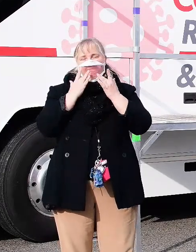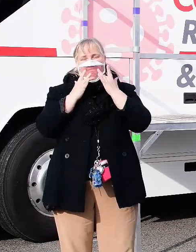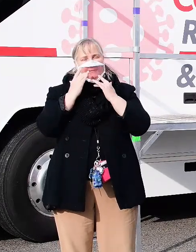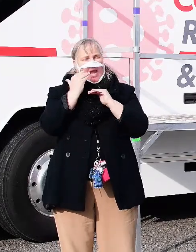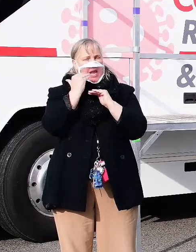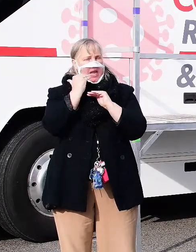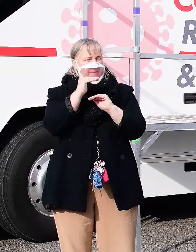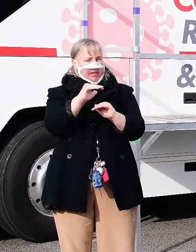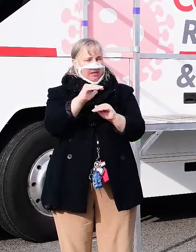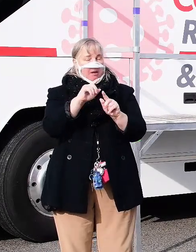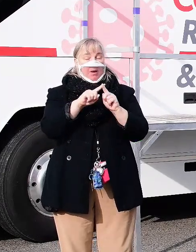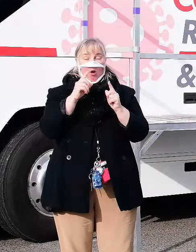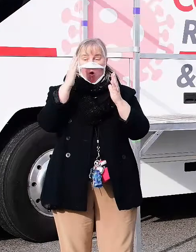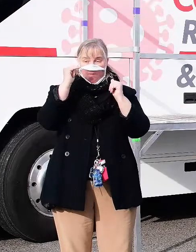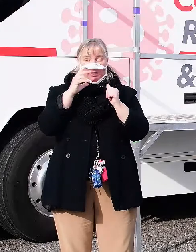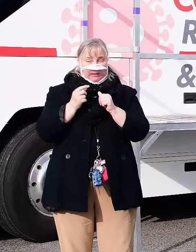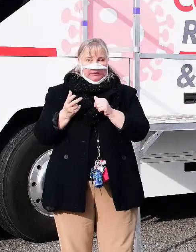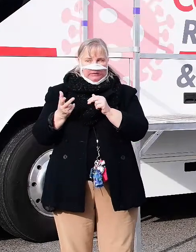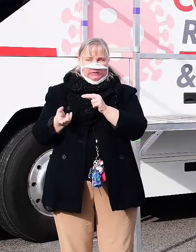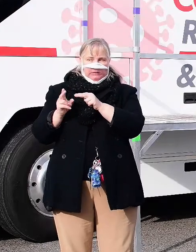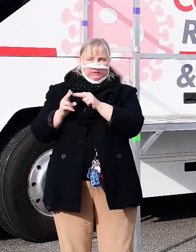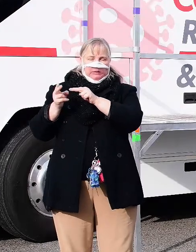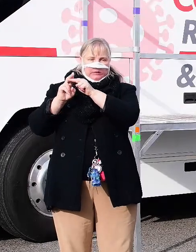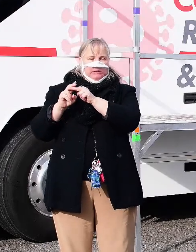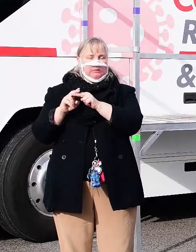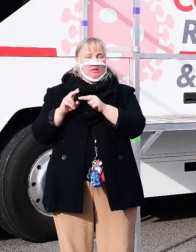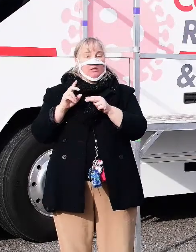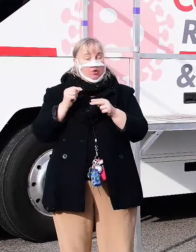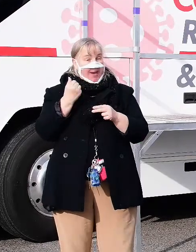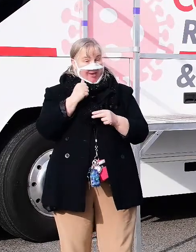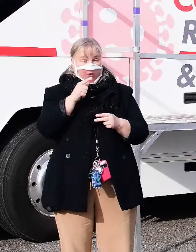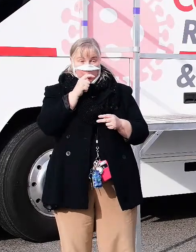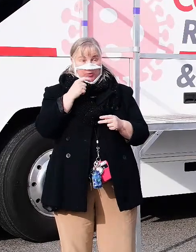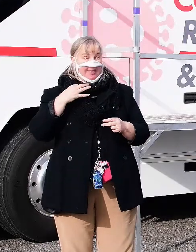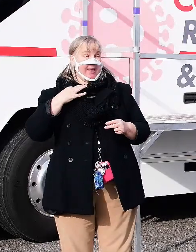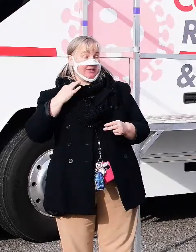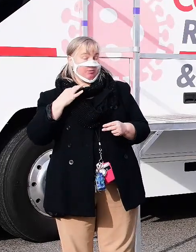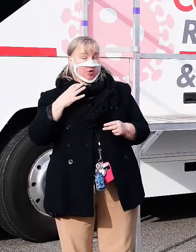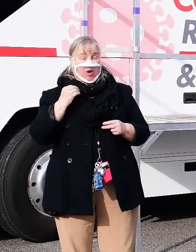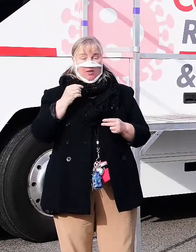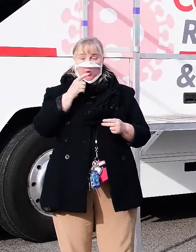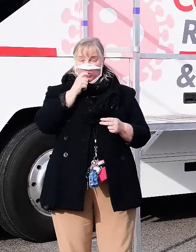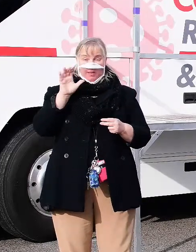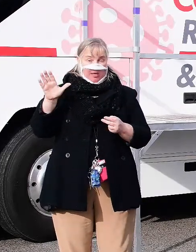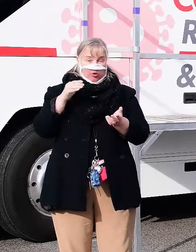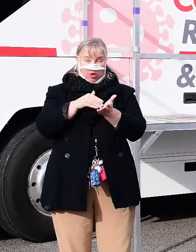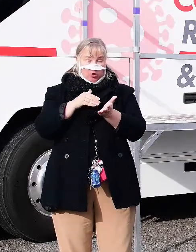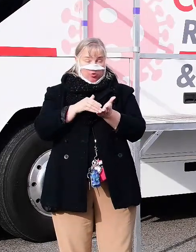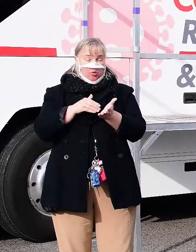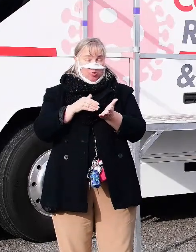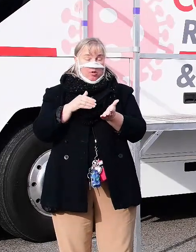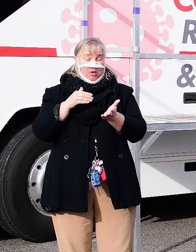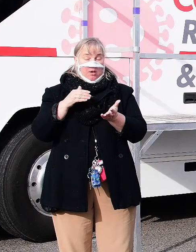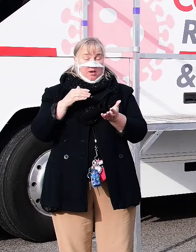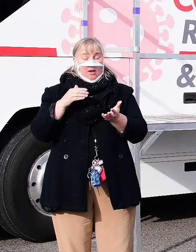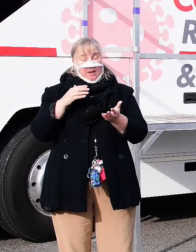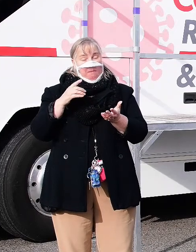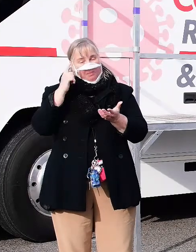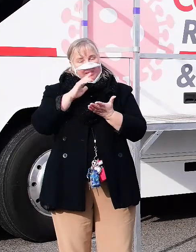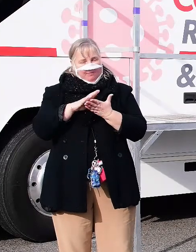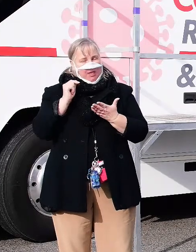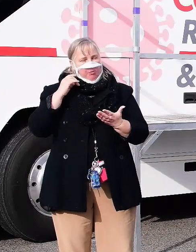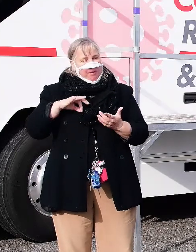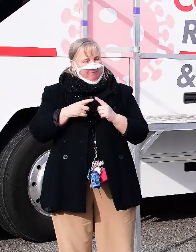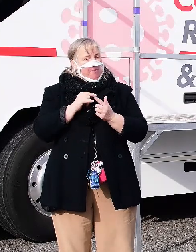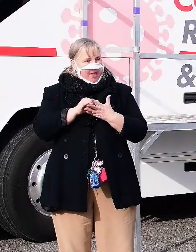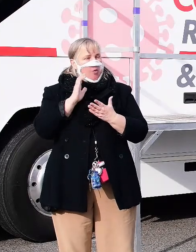hopefully ramping up so that anyone who would be eligible and whose provider believes they would benefit from would get it.